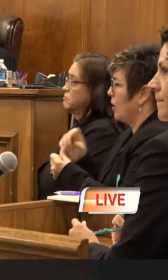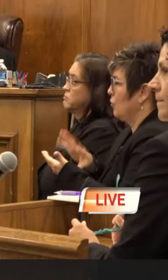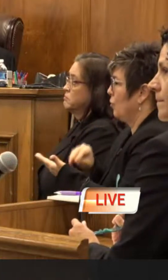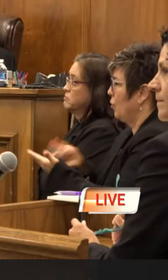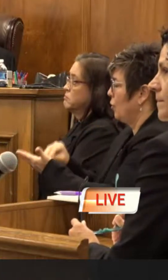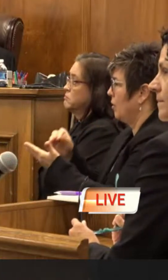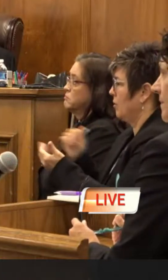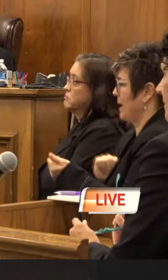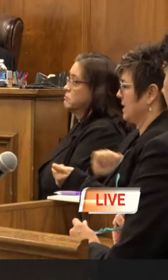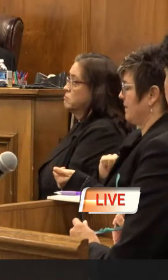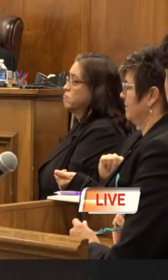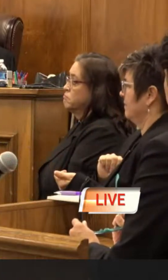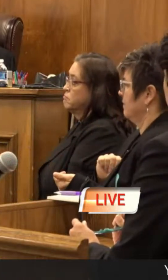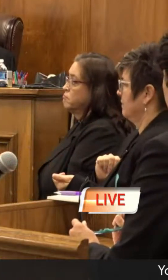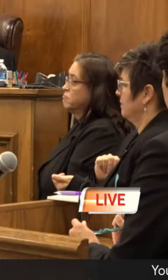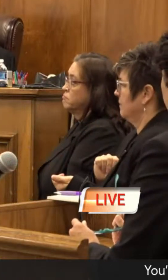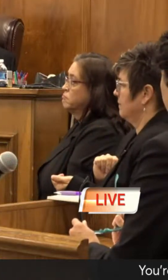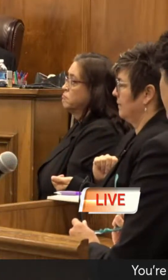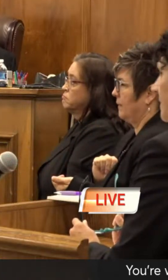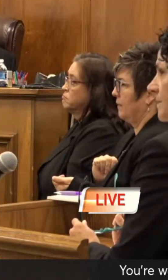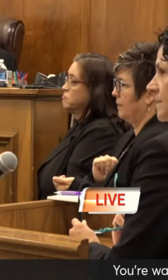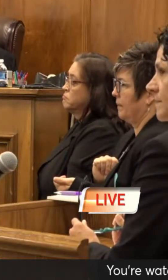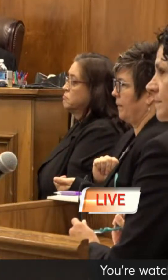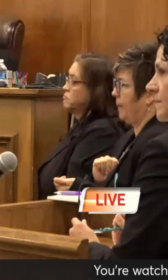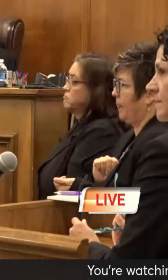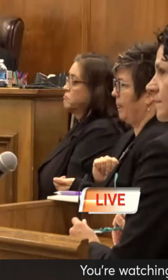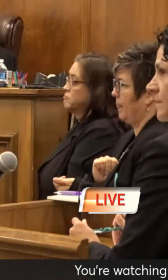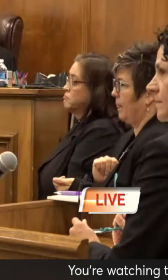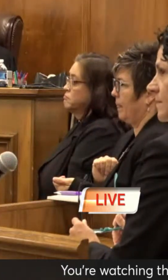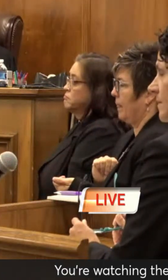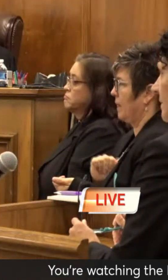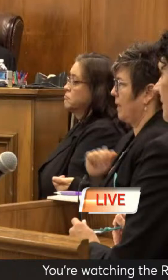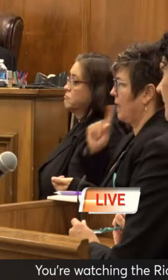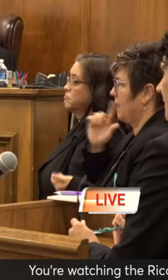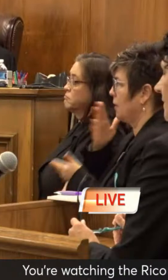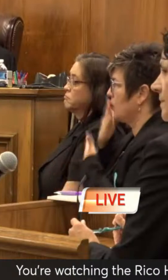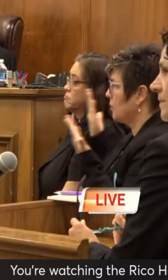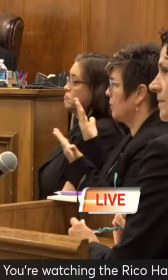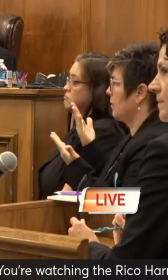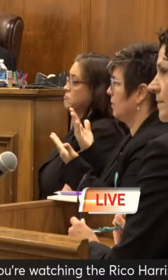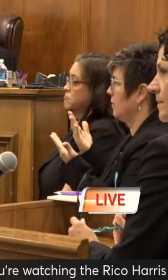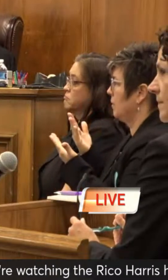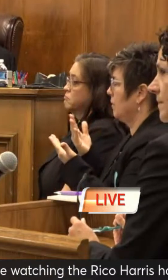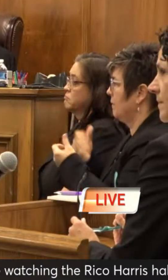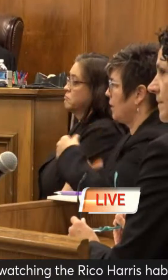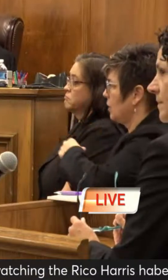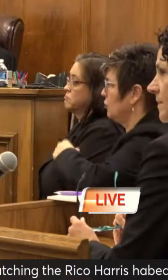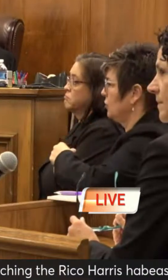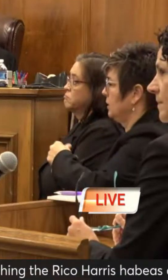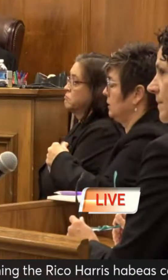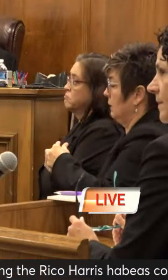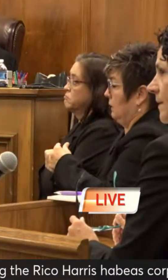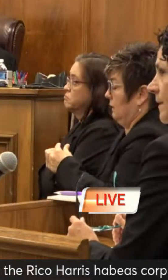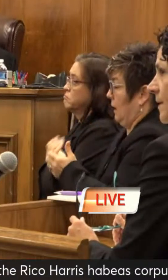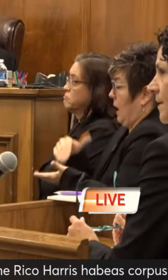for myself. Because I think there's a lack of foundation for this. And if I'm mistaken, my apologies.